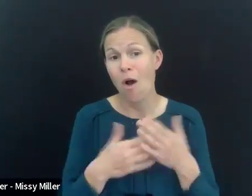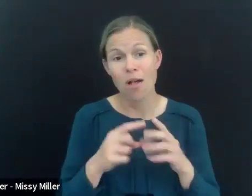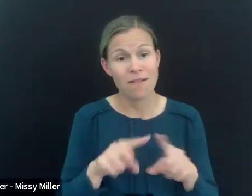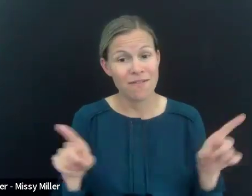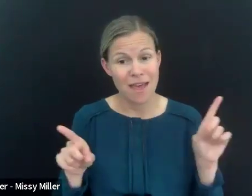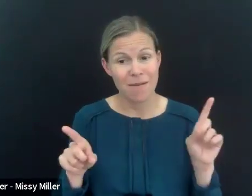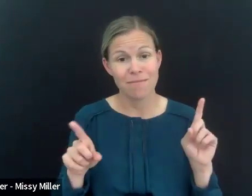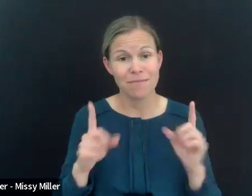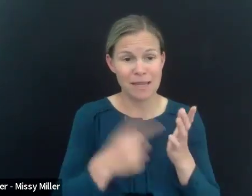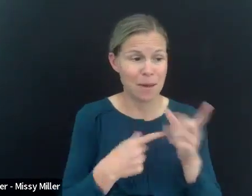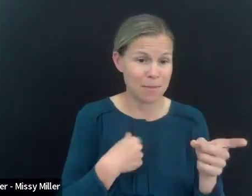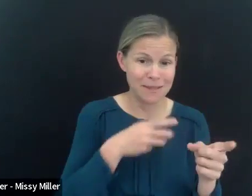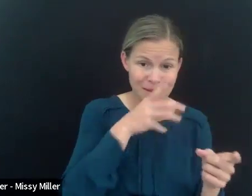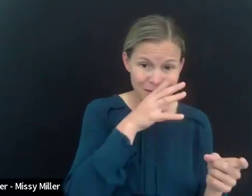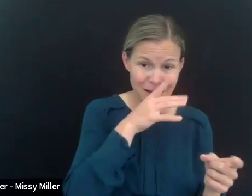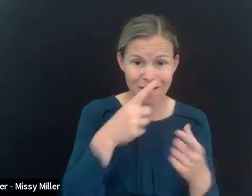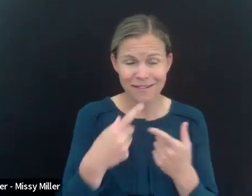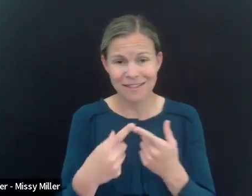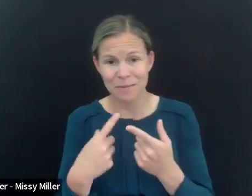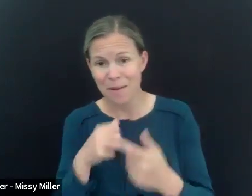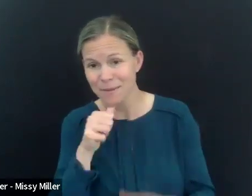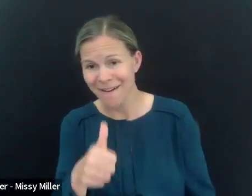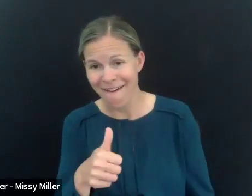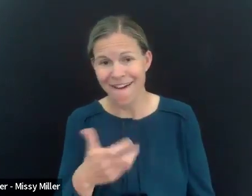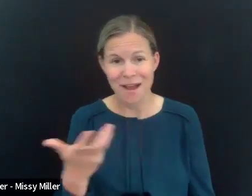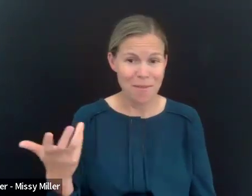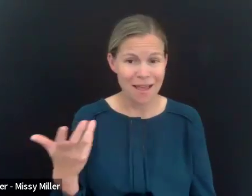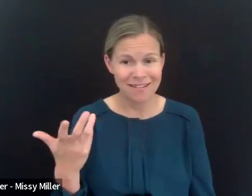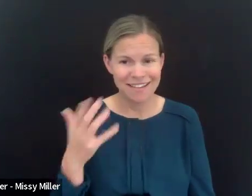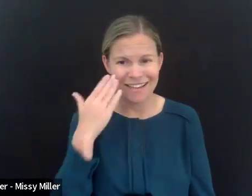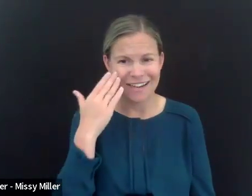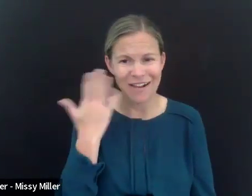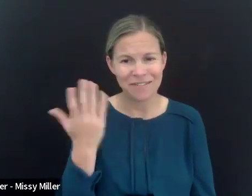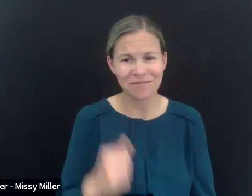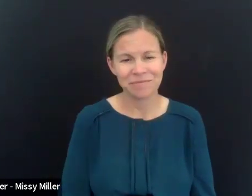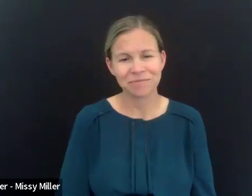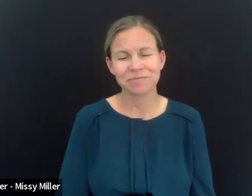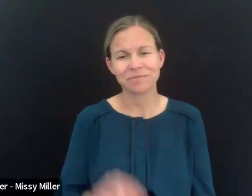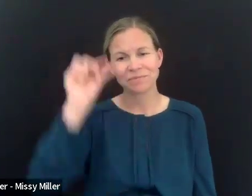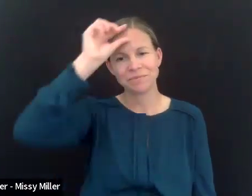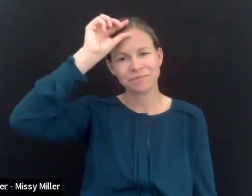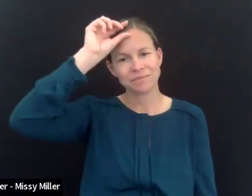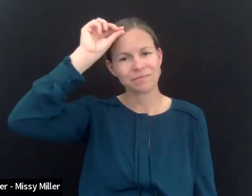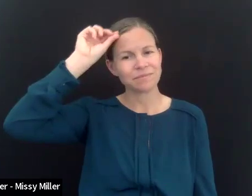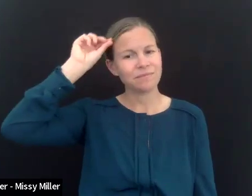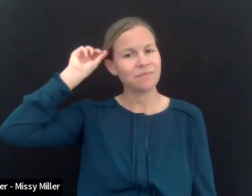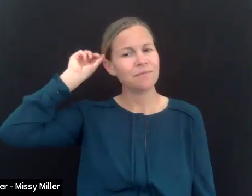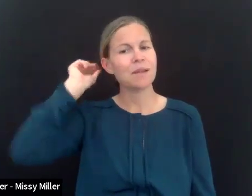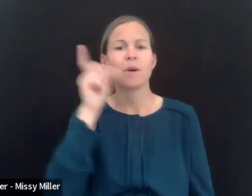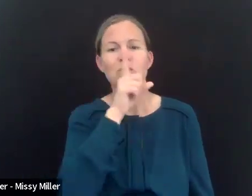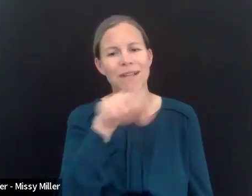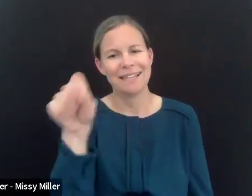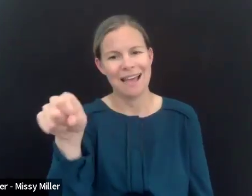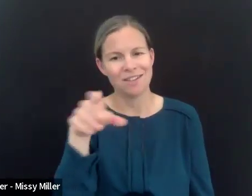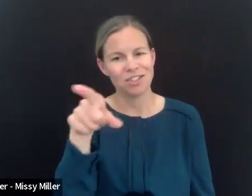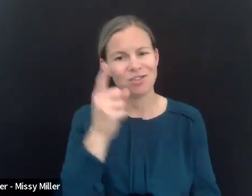they have talking points, like, and they're like, oh, let me listen to you, young man, you know. But yeah, like show up,